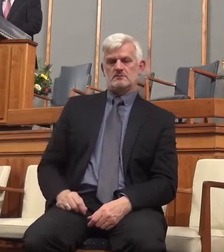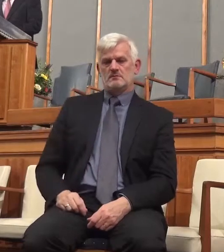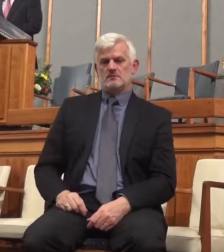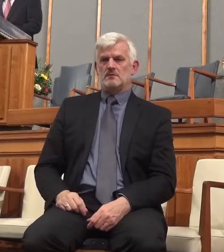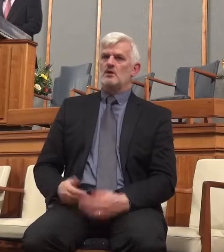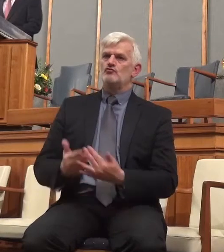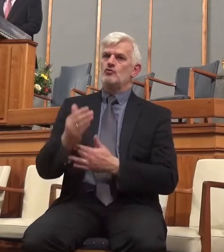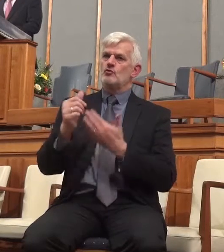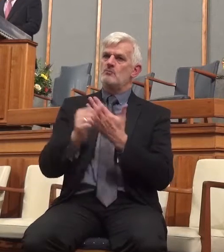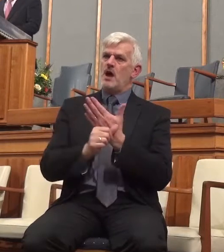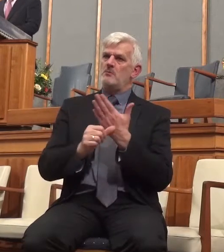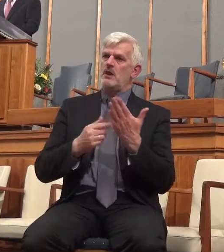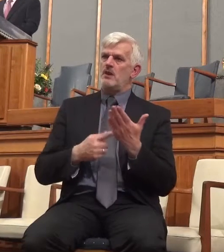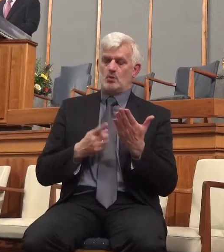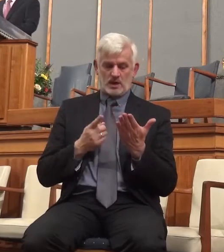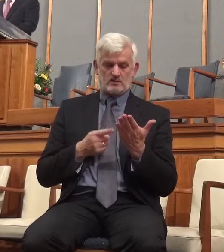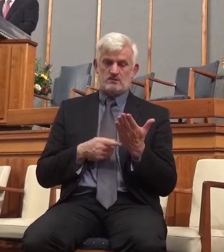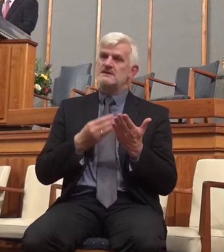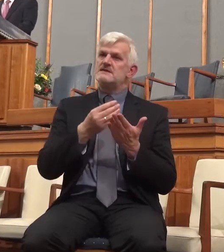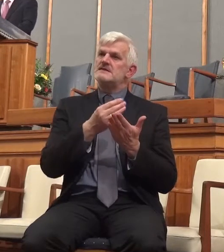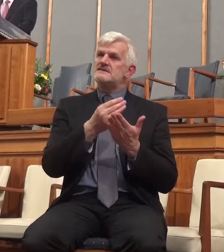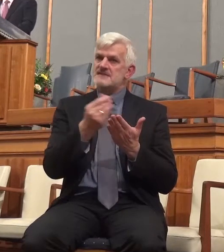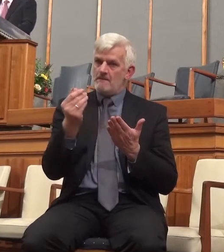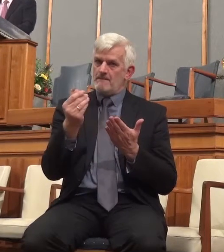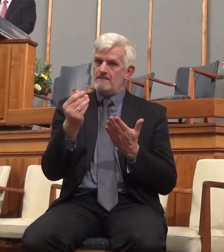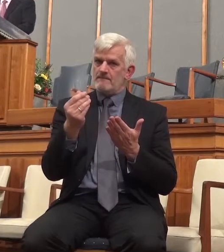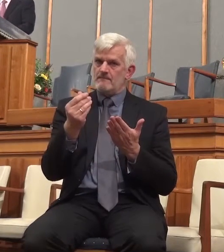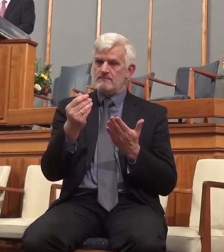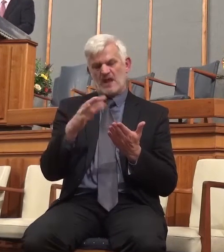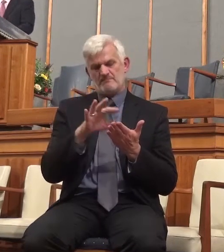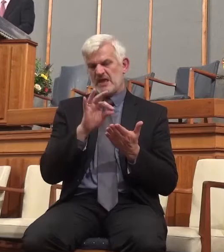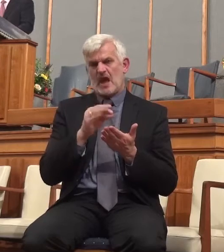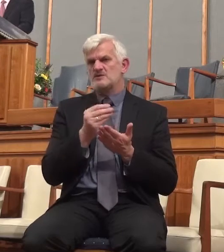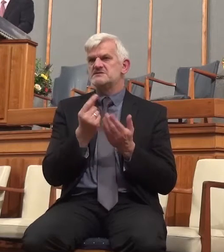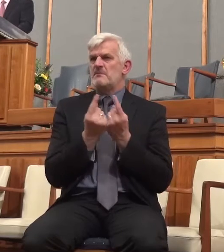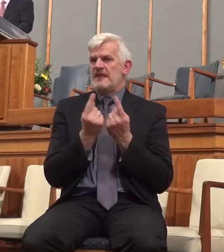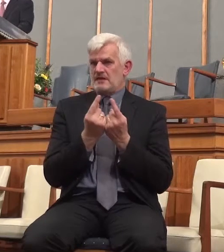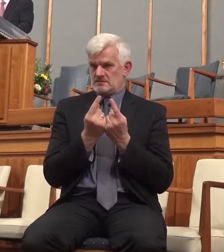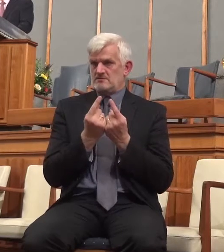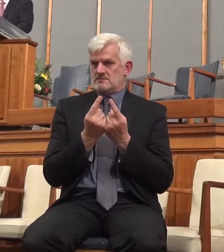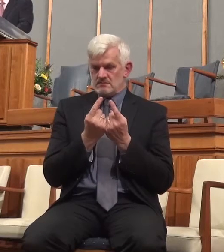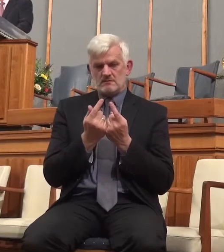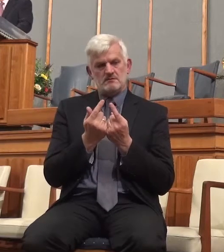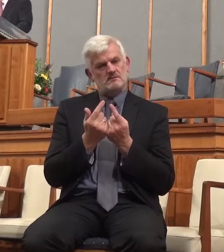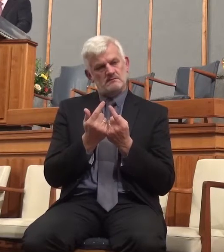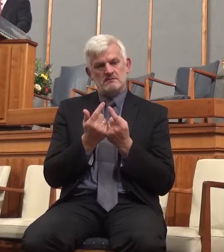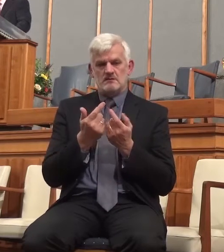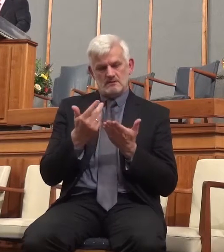word tells us that you won't find to any satisfaction or depth in merely human